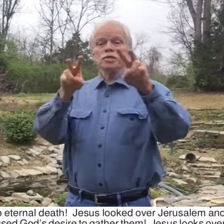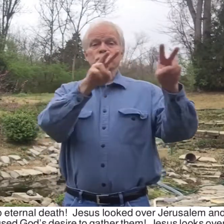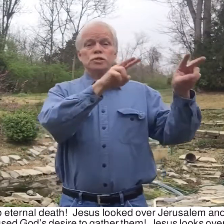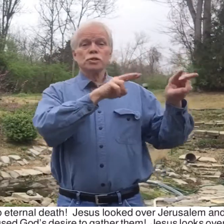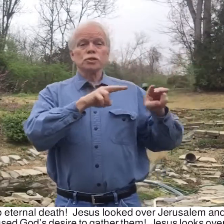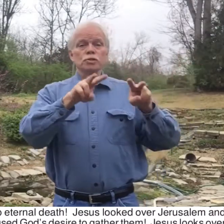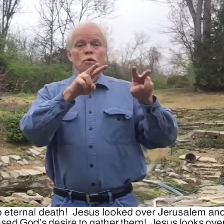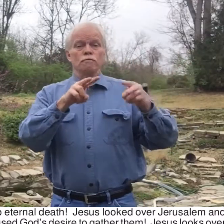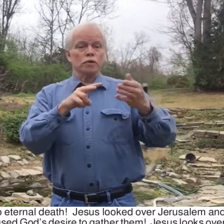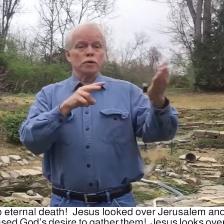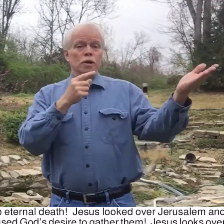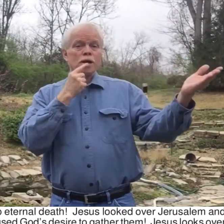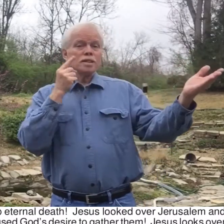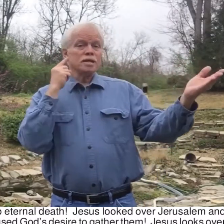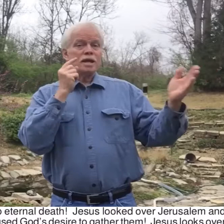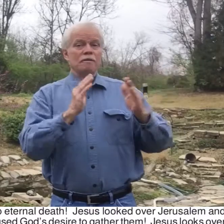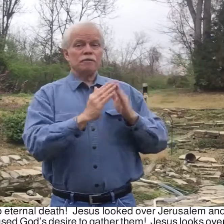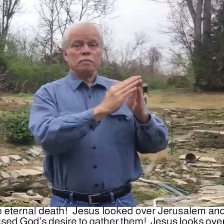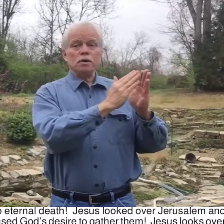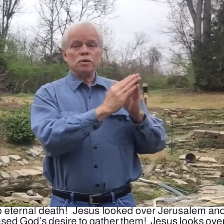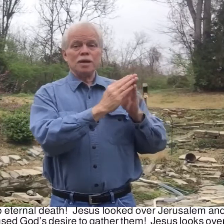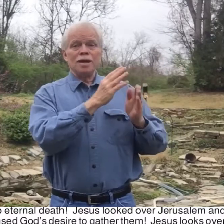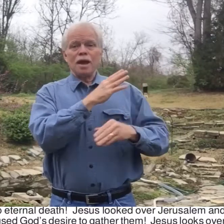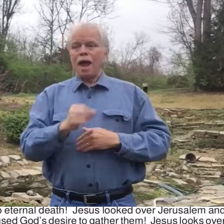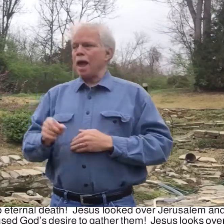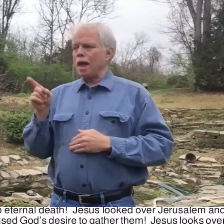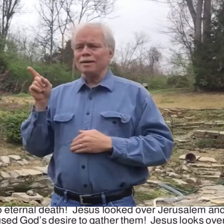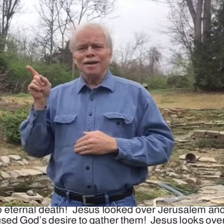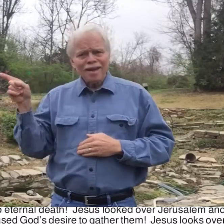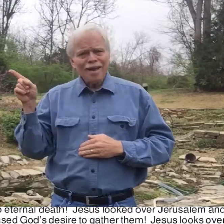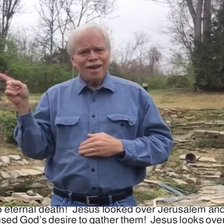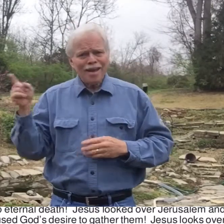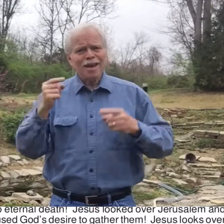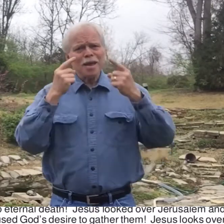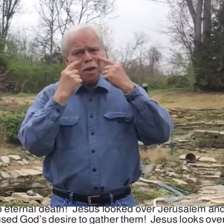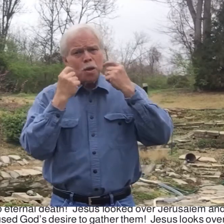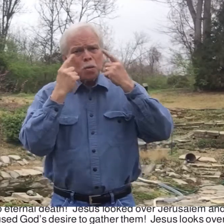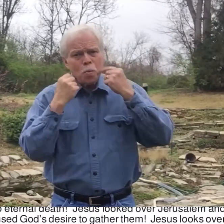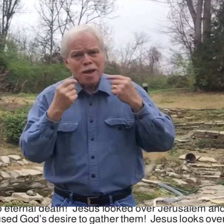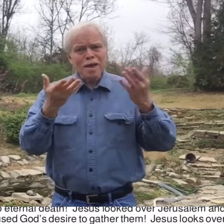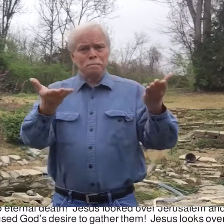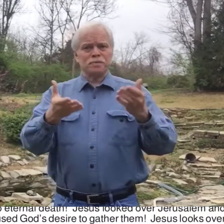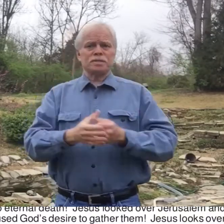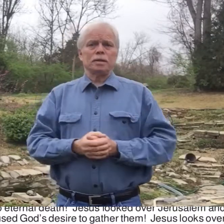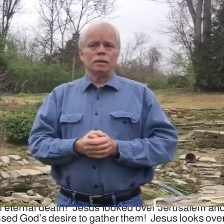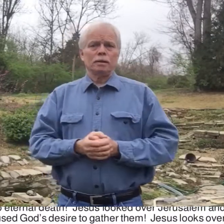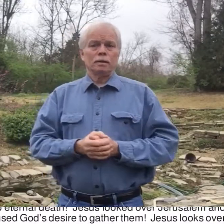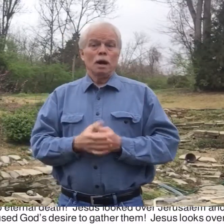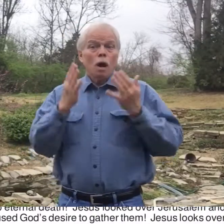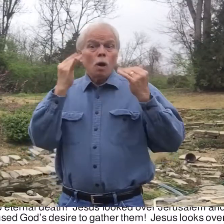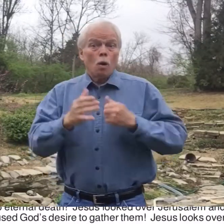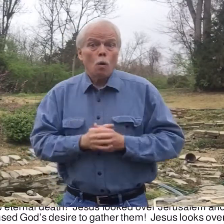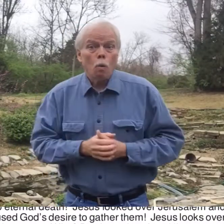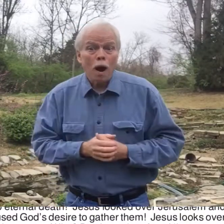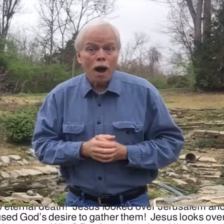Jesus looks over the deaf community and he weeps.